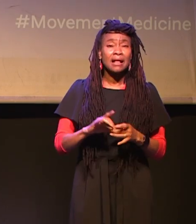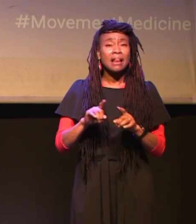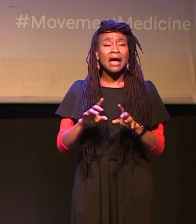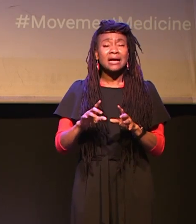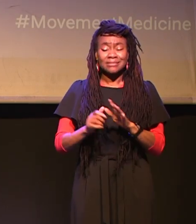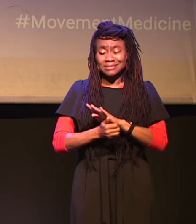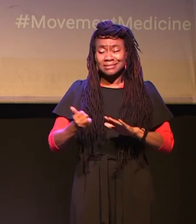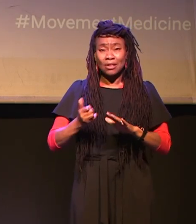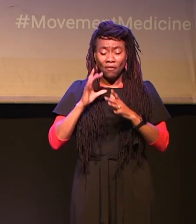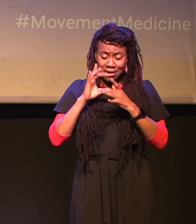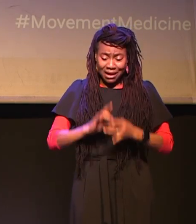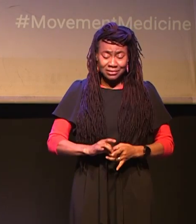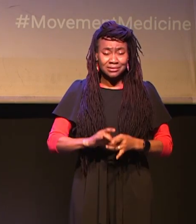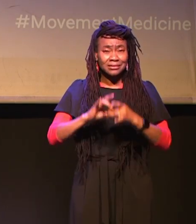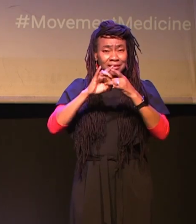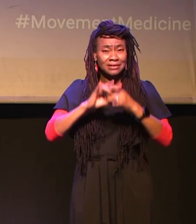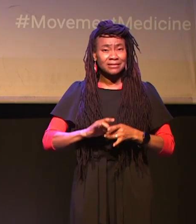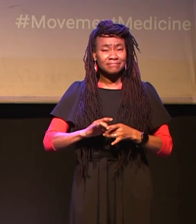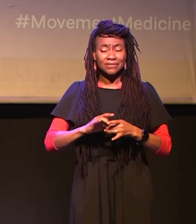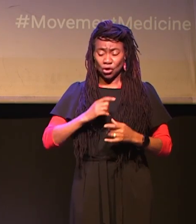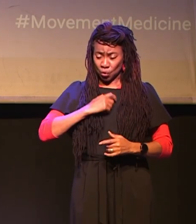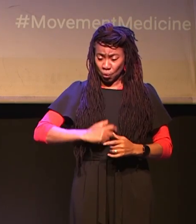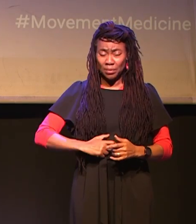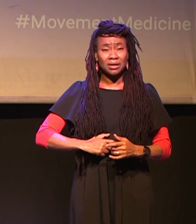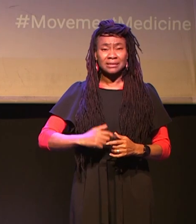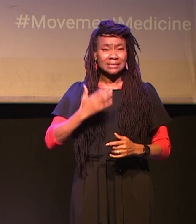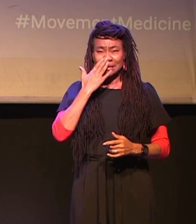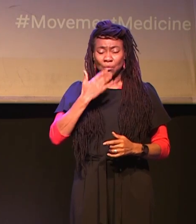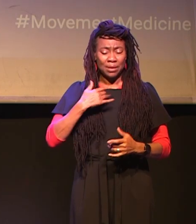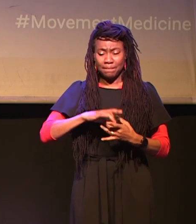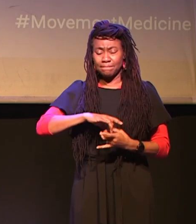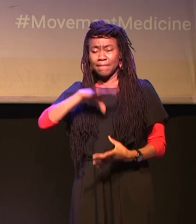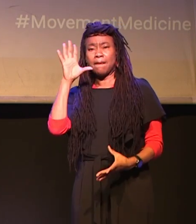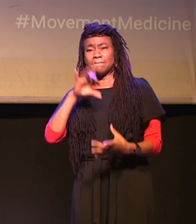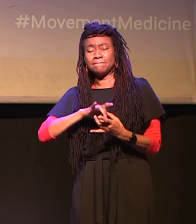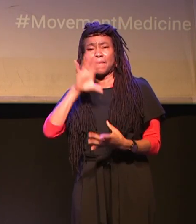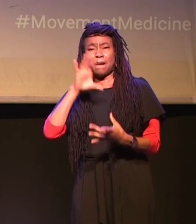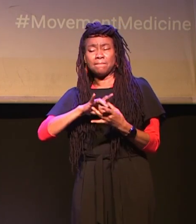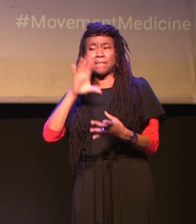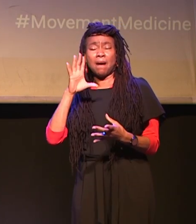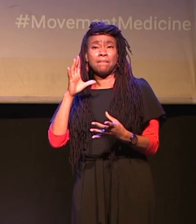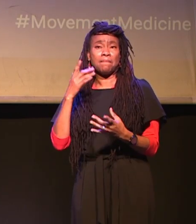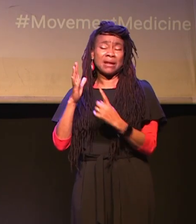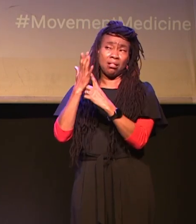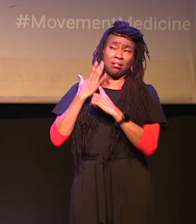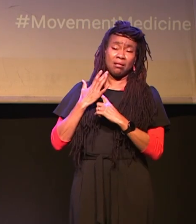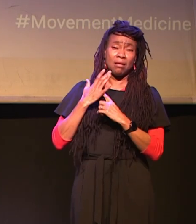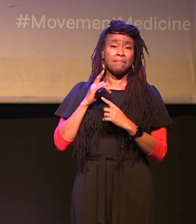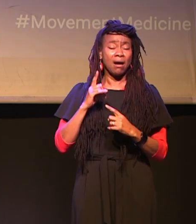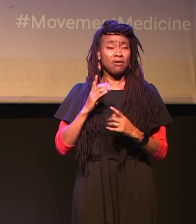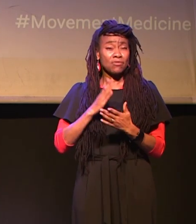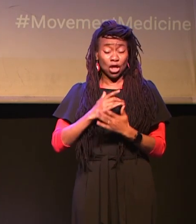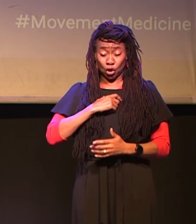from the fundamental part of what it means to be human, which is to be designed for connection and belonging. And